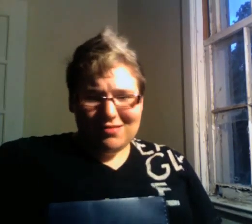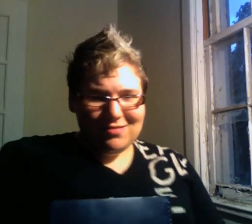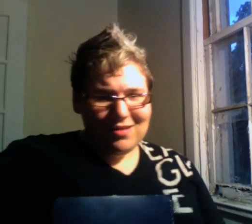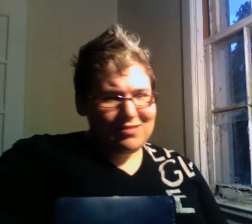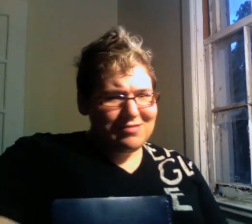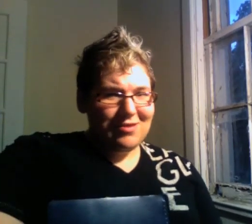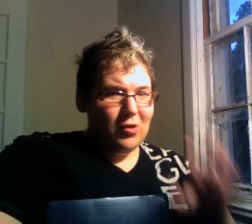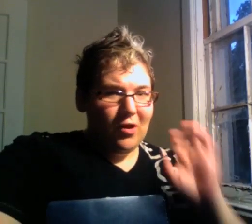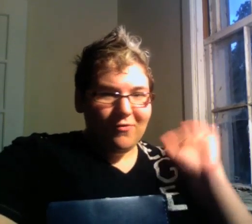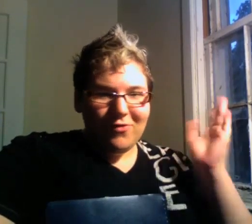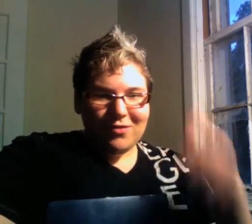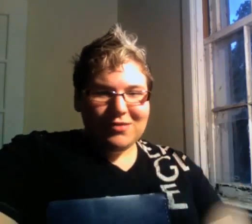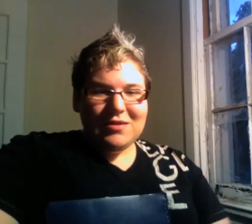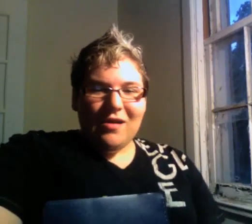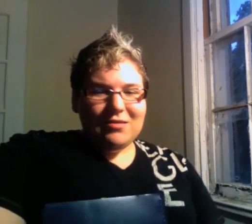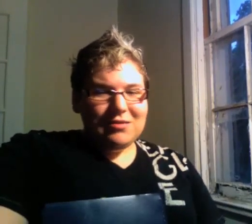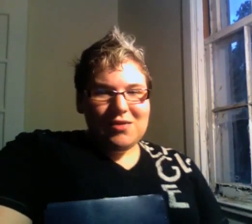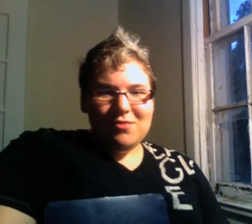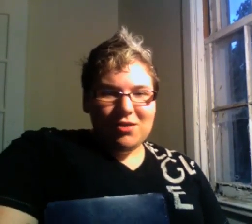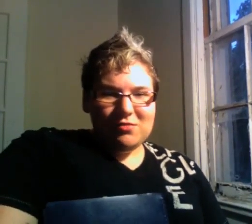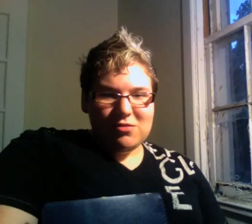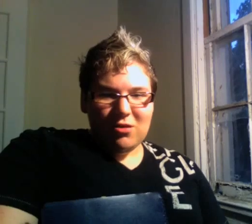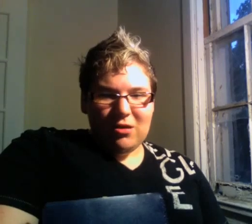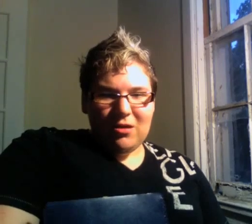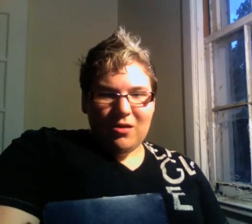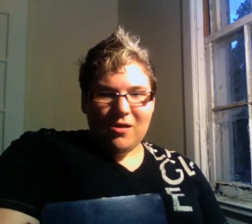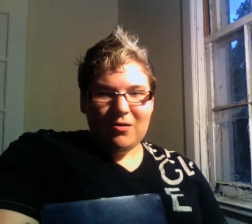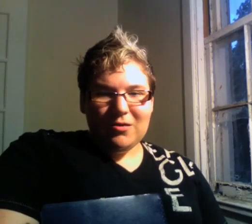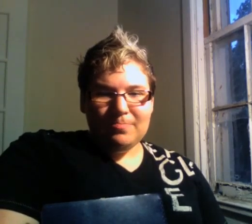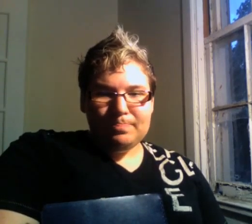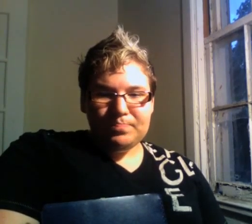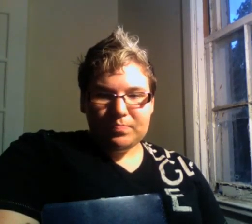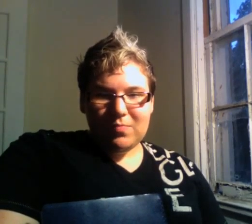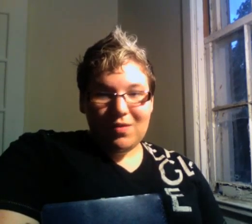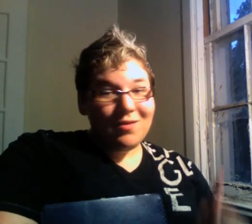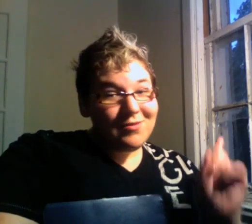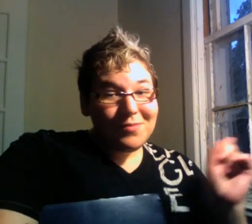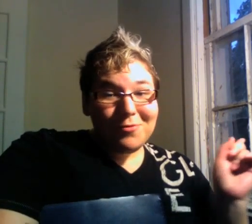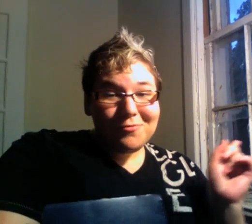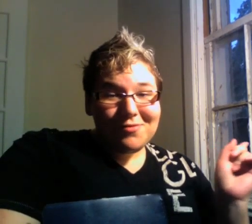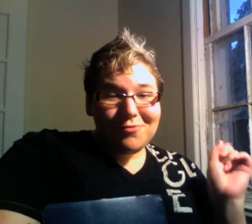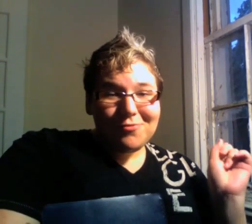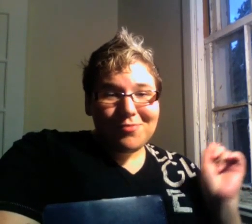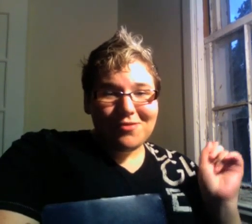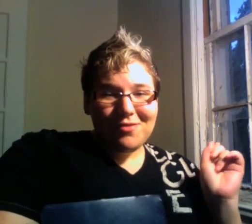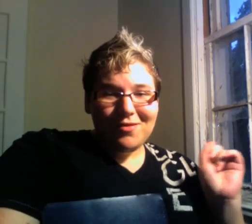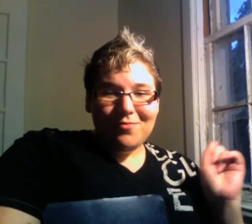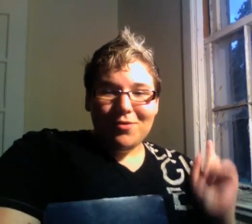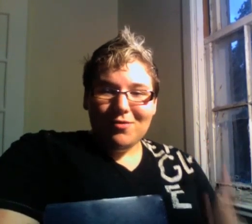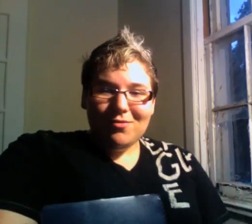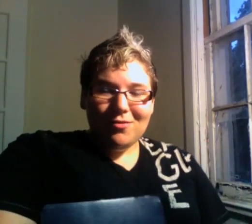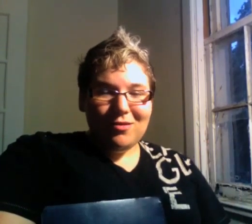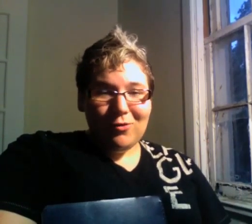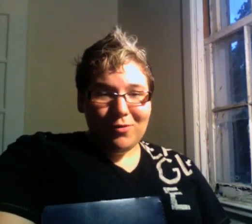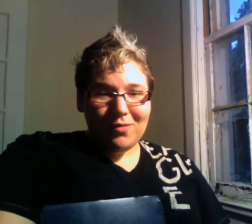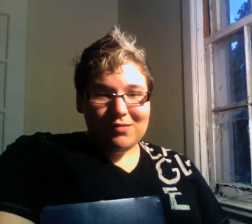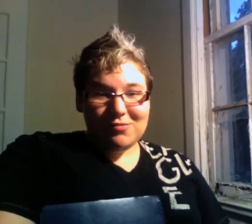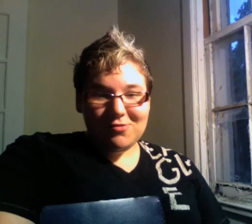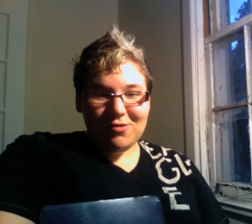that's enough everything's good um you like my window with my my Chloe Meister dog